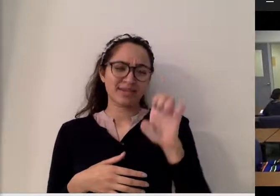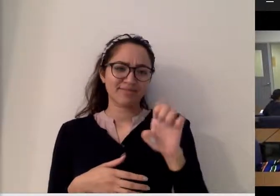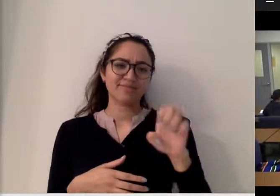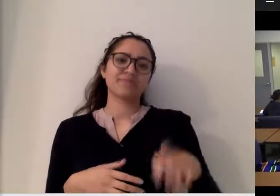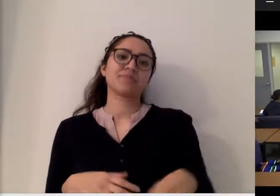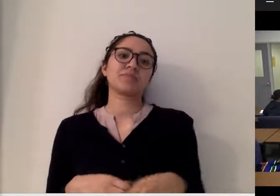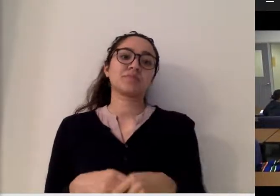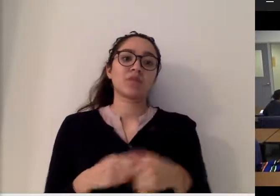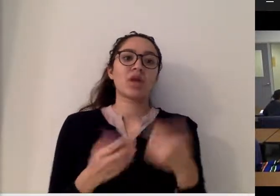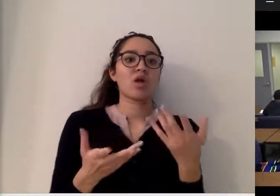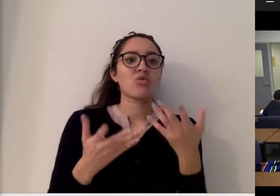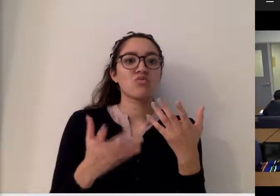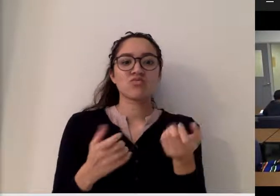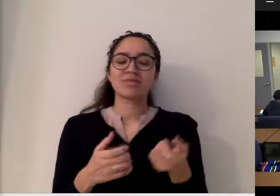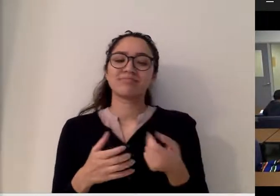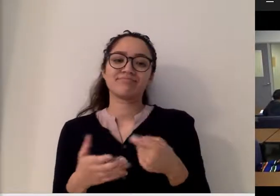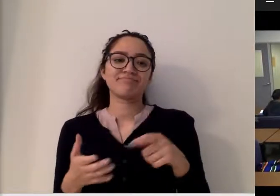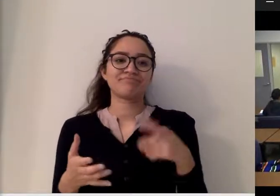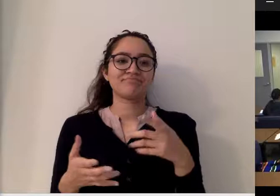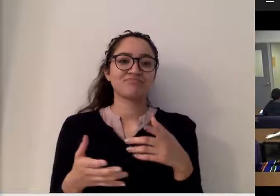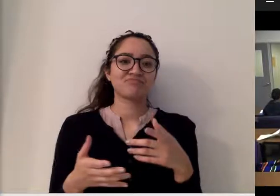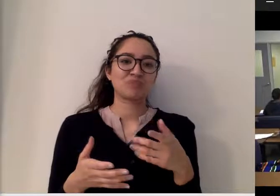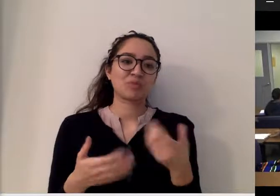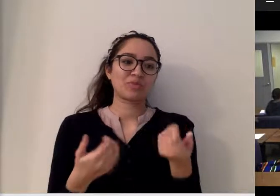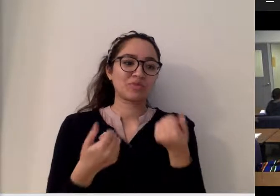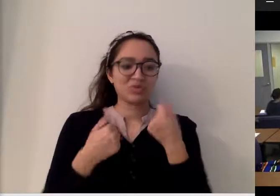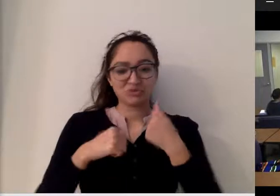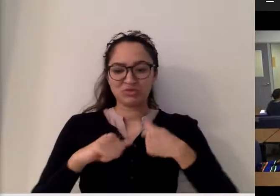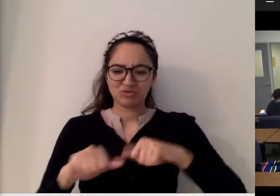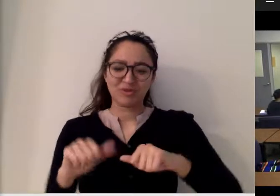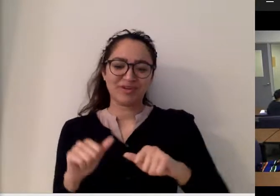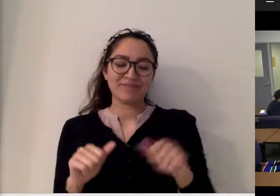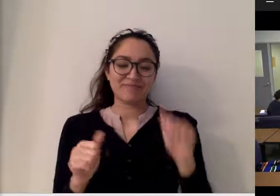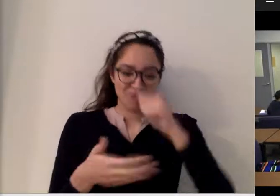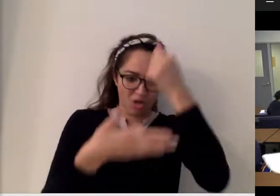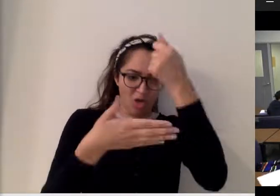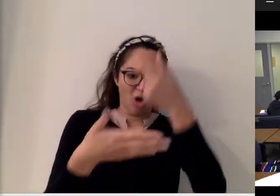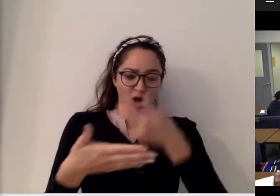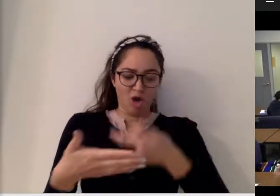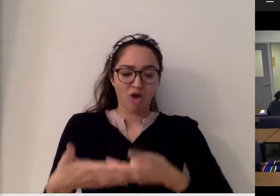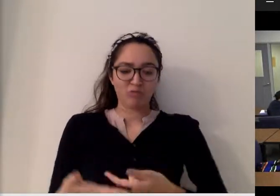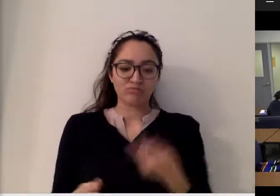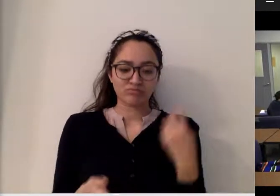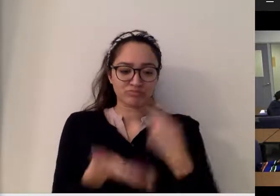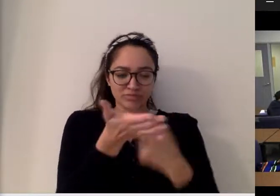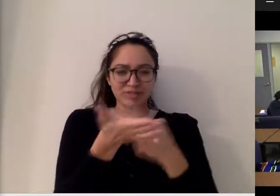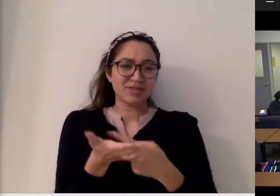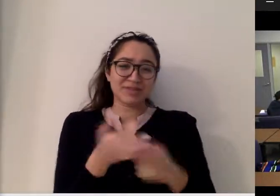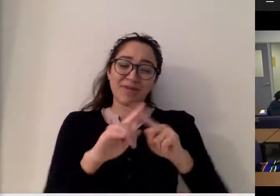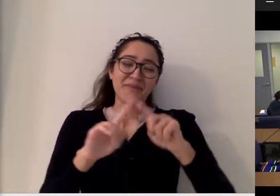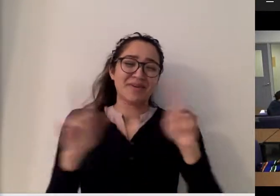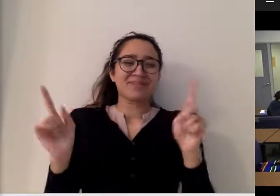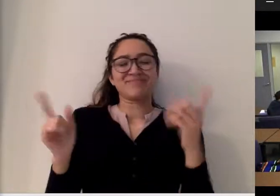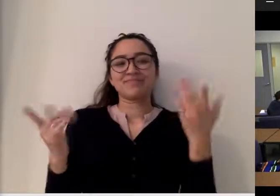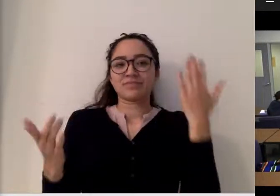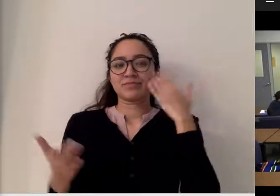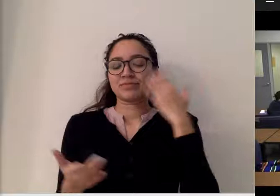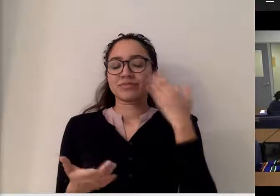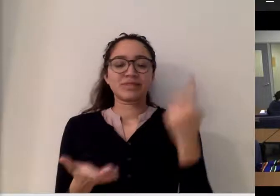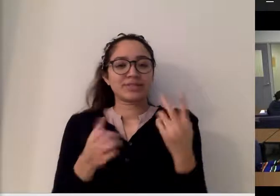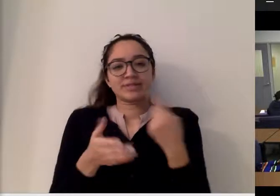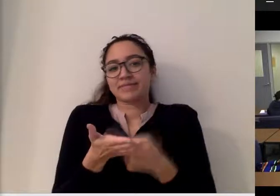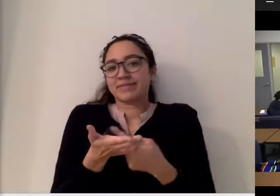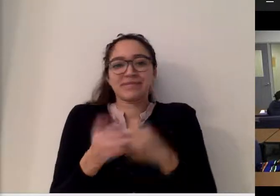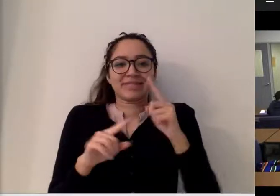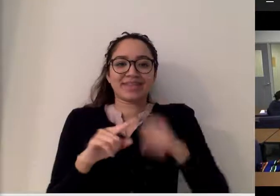always a lot that I would love to share and never enough time, so I'll go ahead and just sort of give you a bunch. You can kind of pass them back.